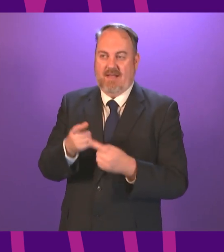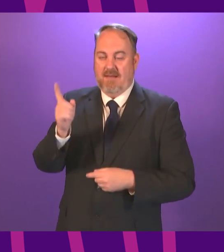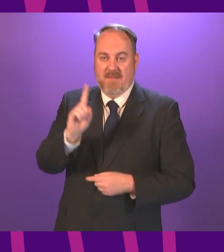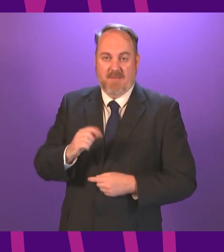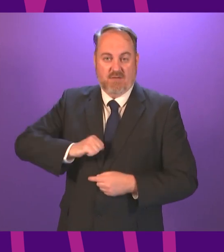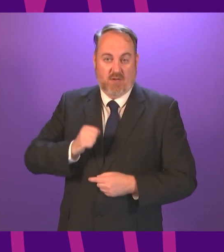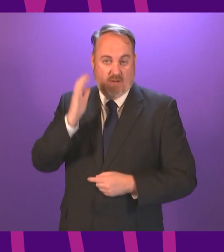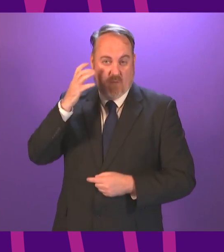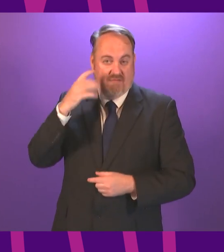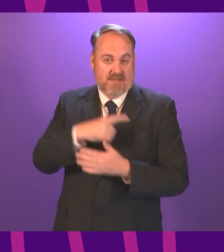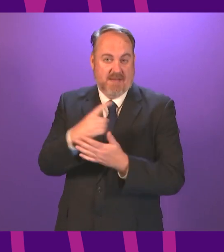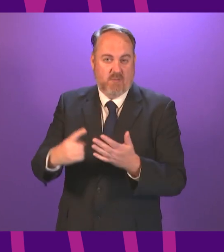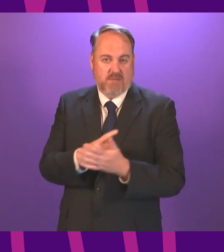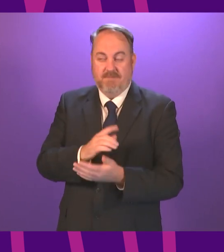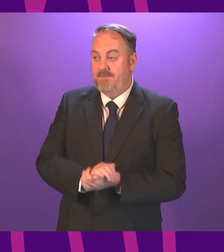as